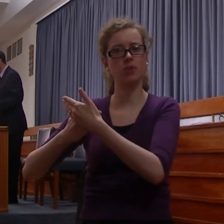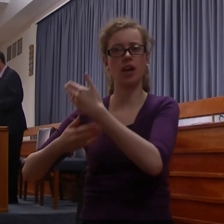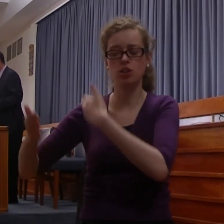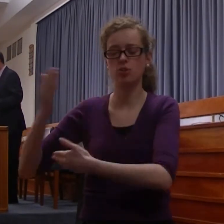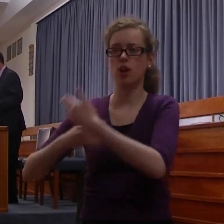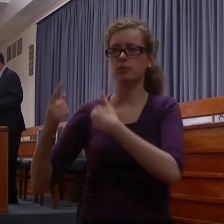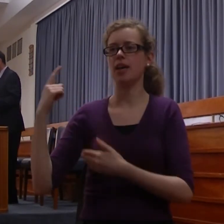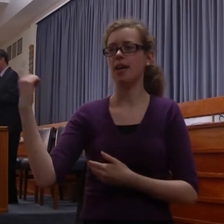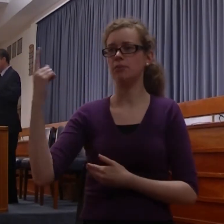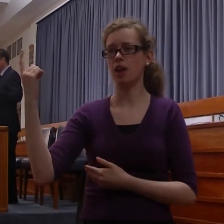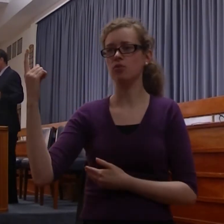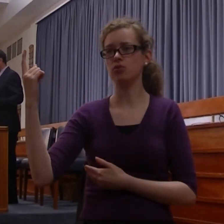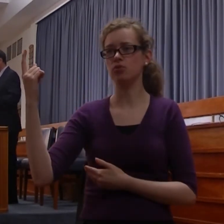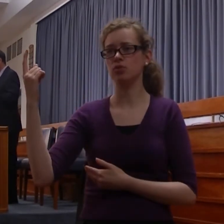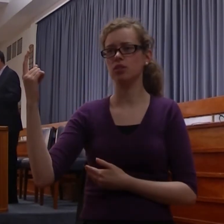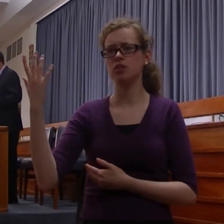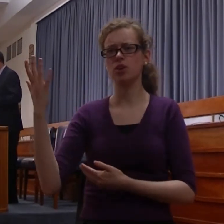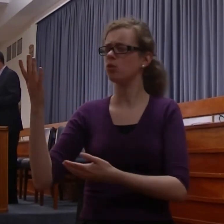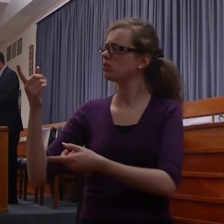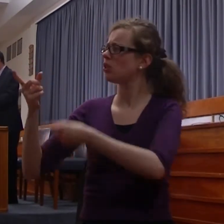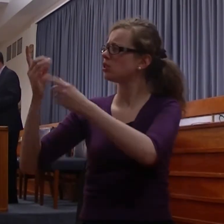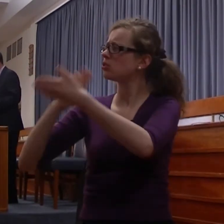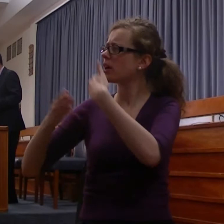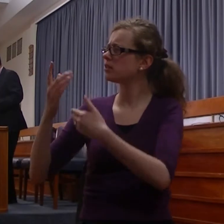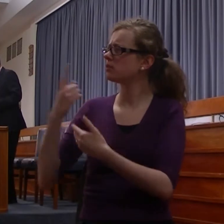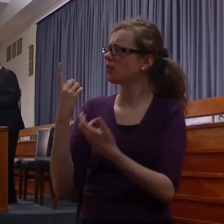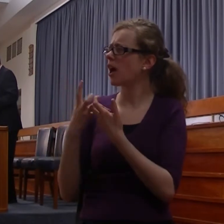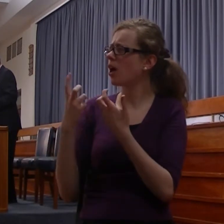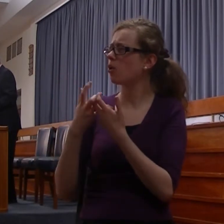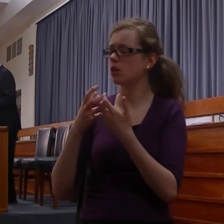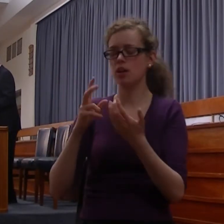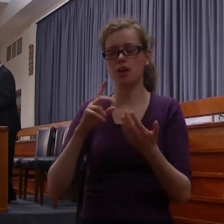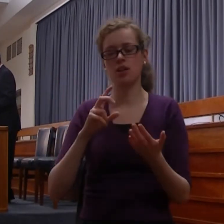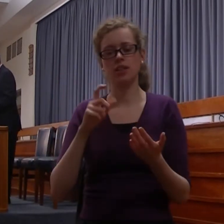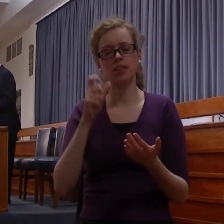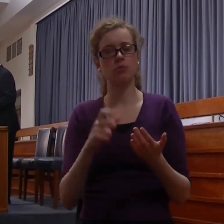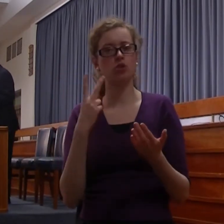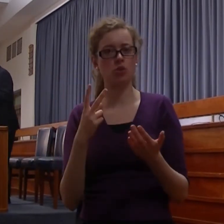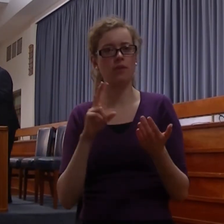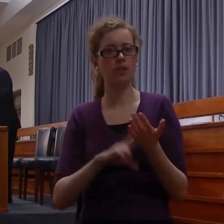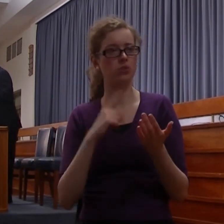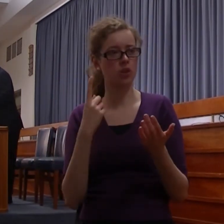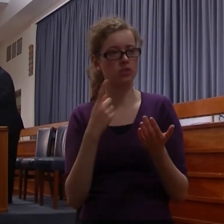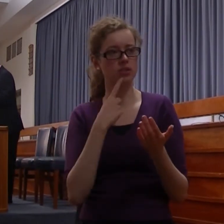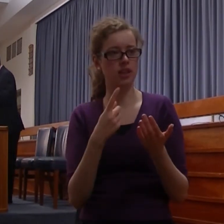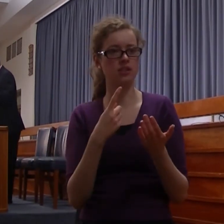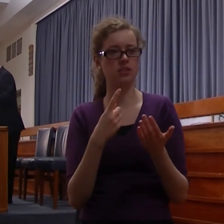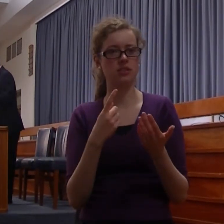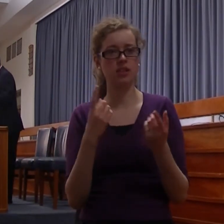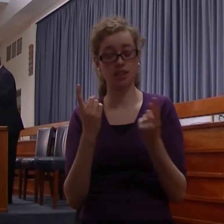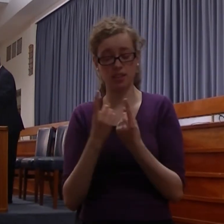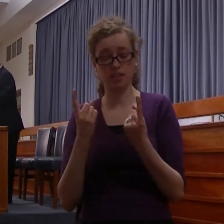gives us a description of himself. So we have a description of the Lord himself. How does the Lord